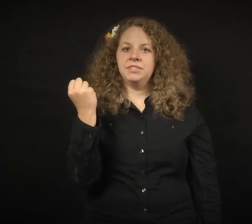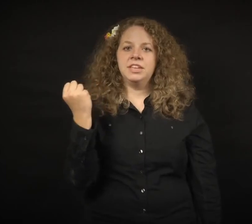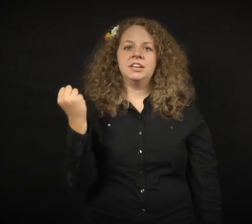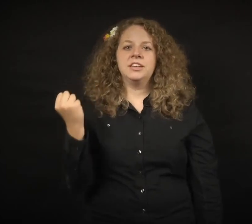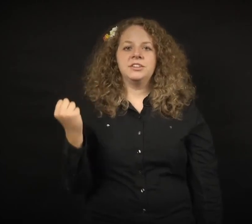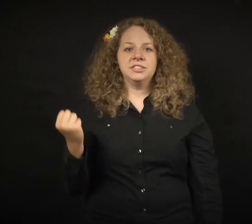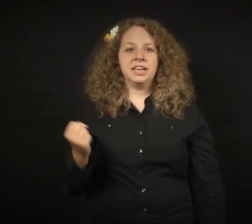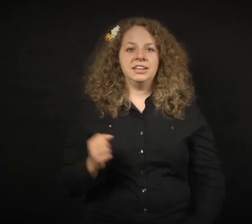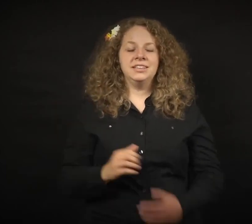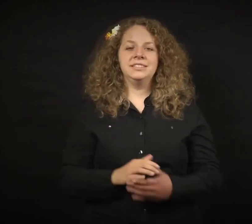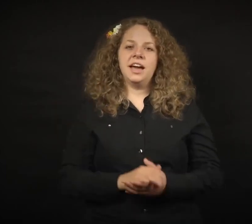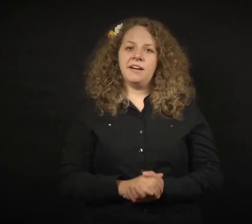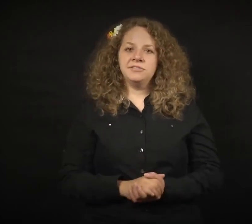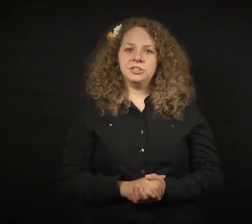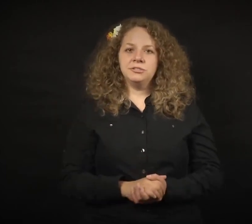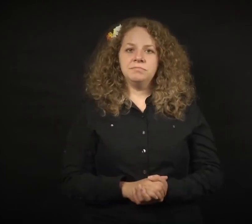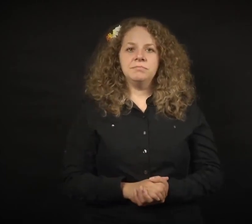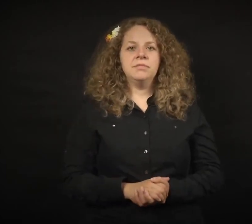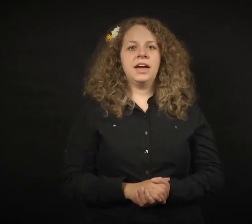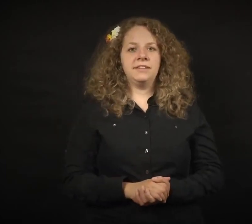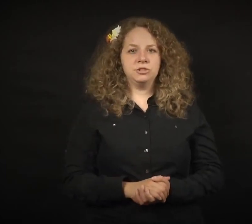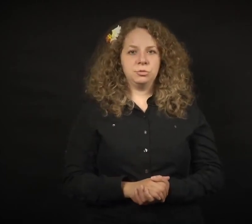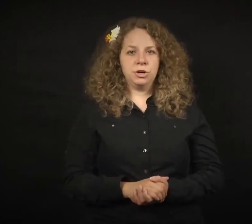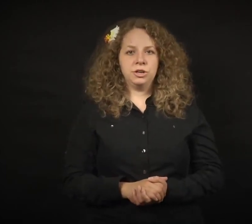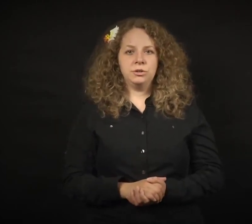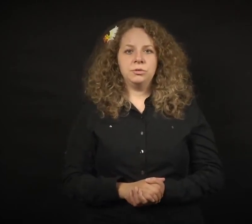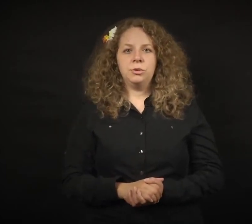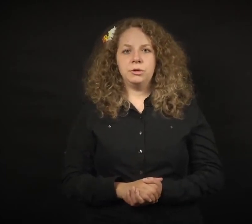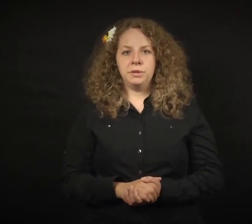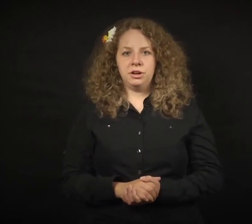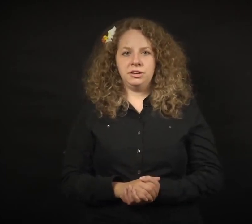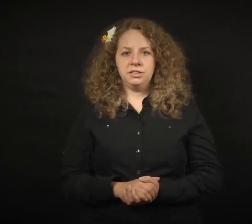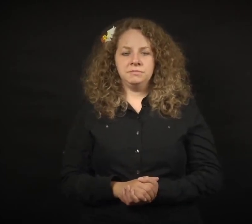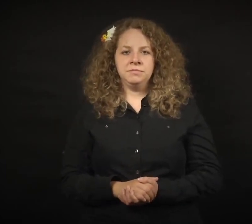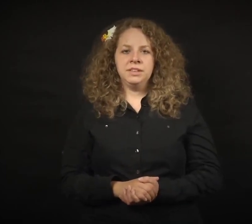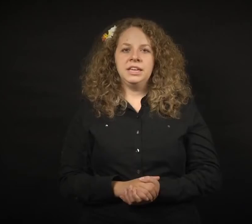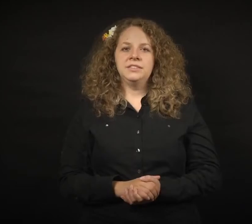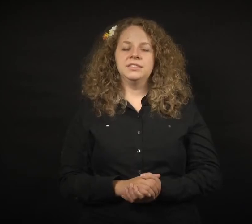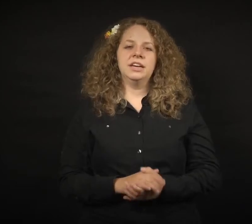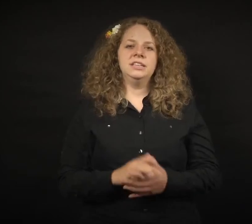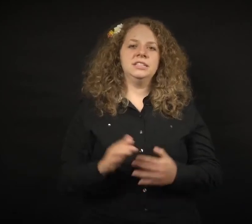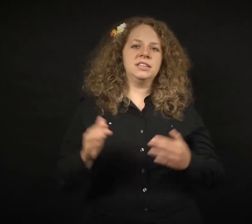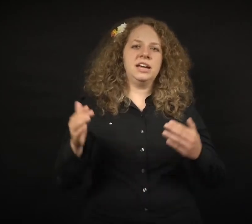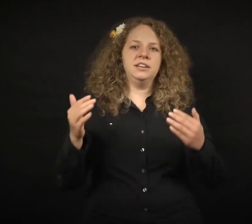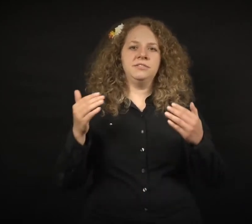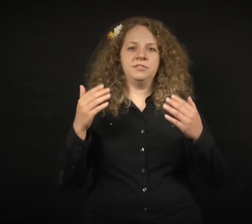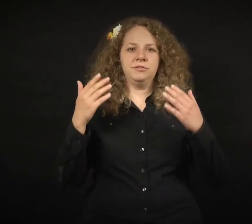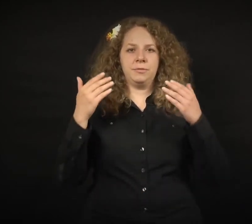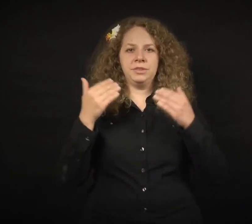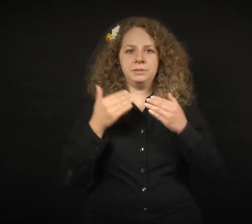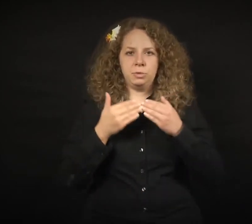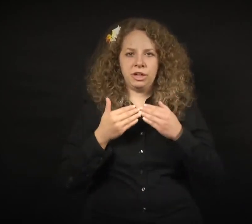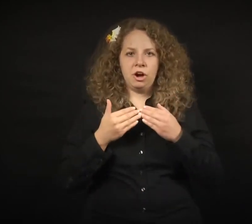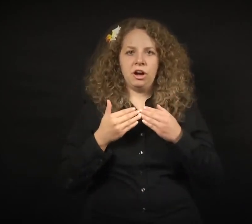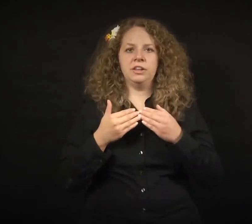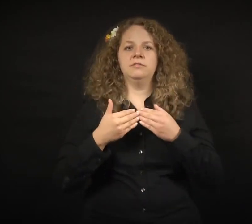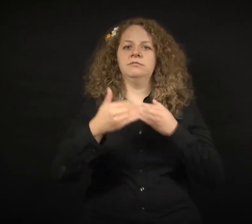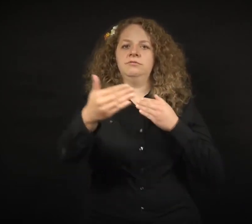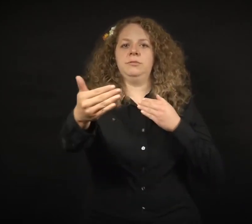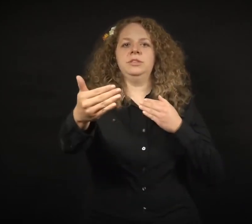Then another sign is after, afterward, or beyond. The idea is kind of from this point on, from this